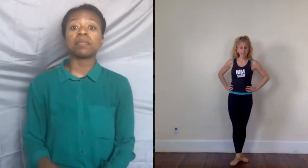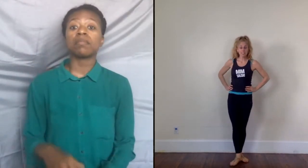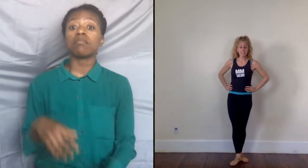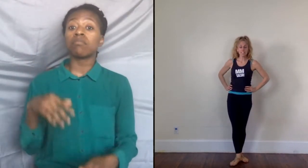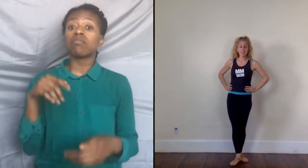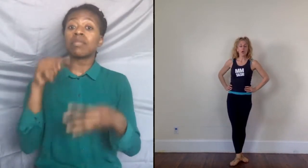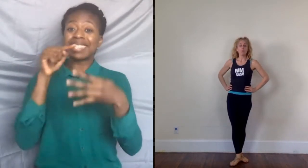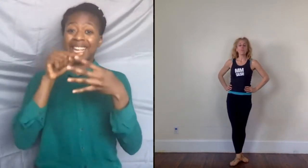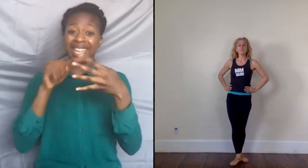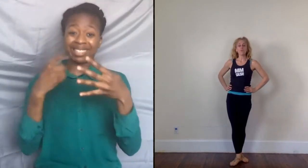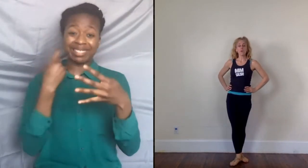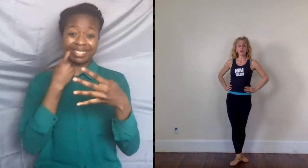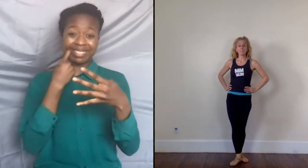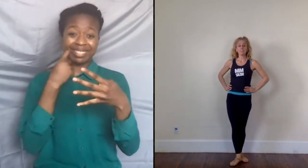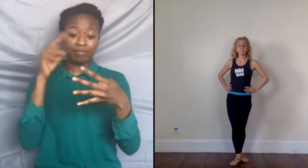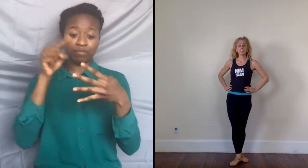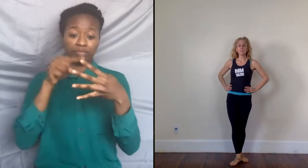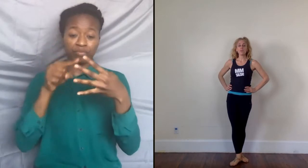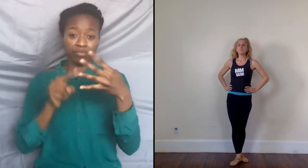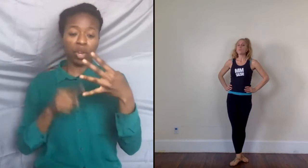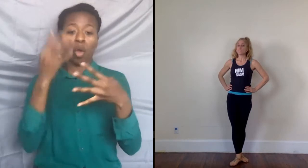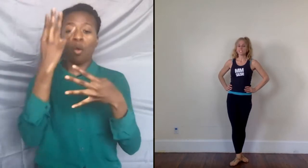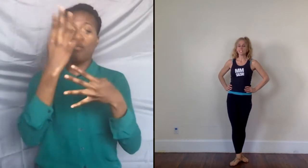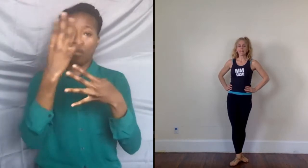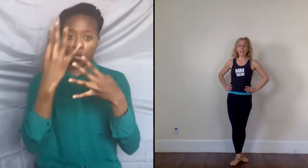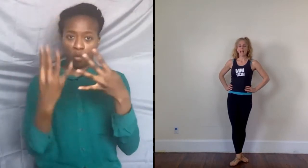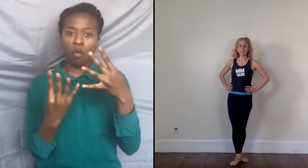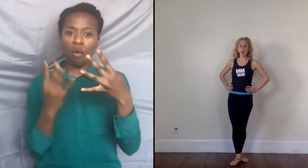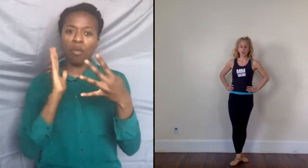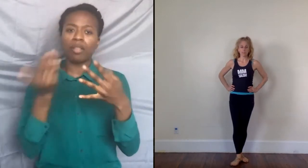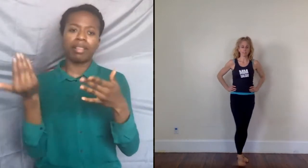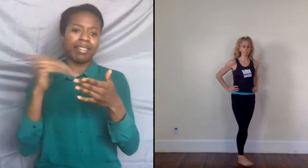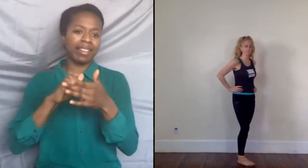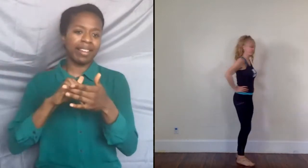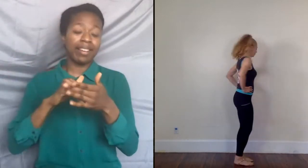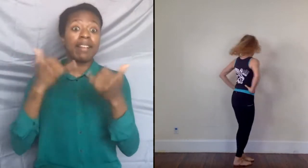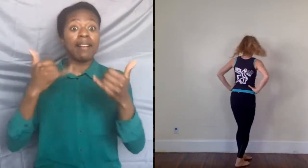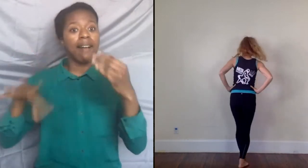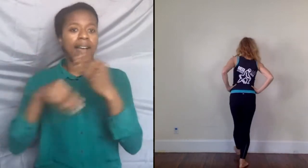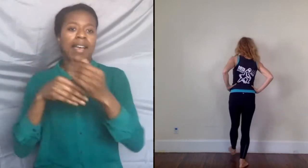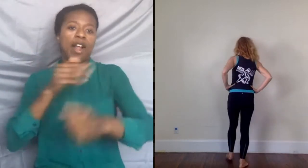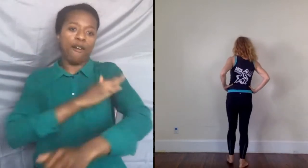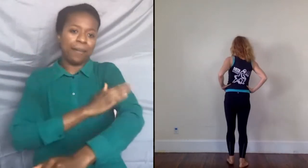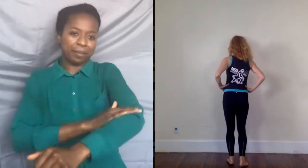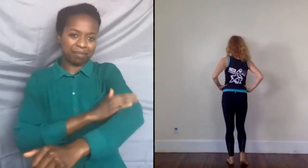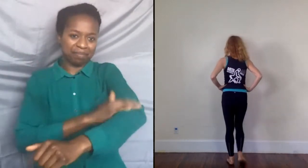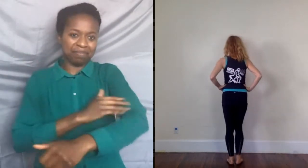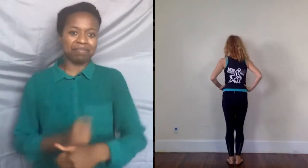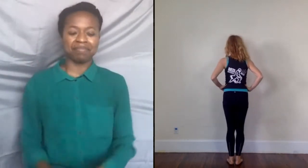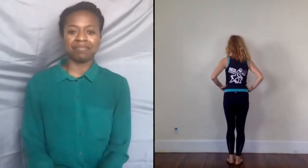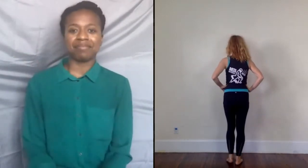pattern that we did with 4 of each step, but we're just going to add the arms.